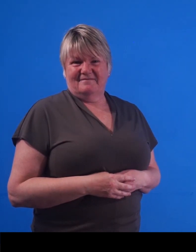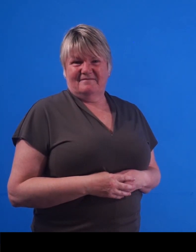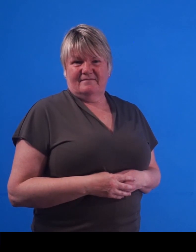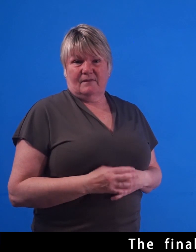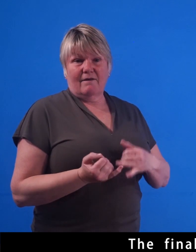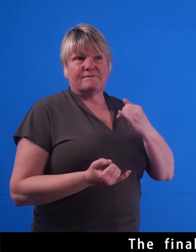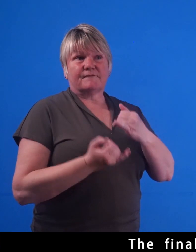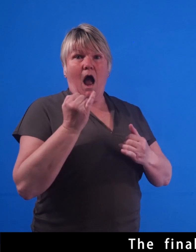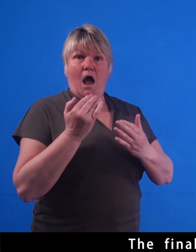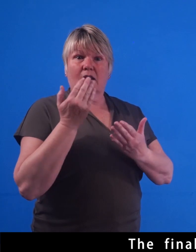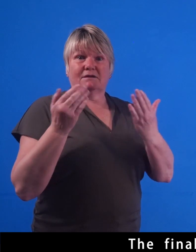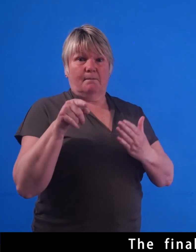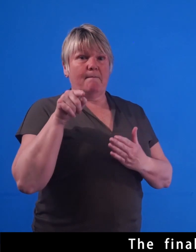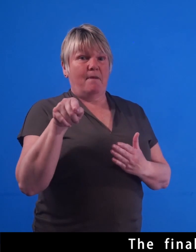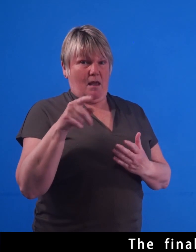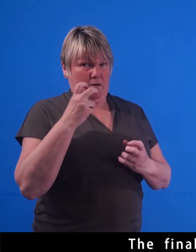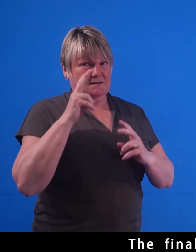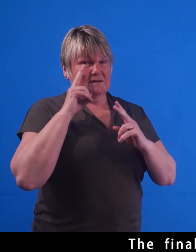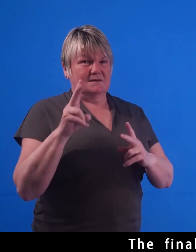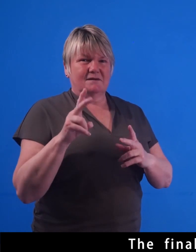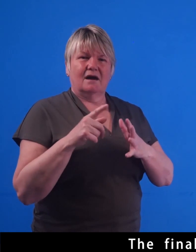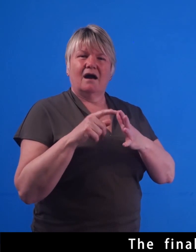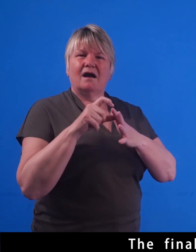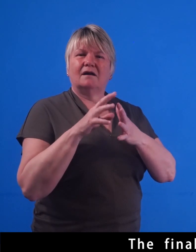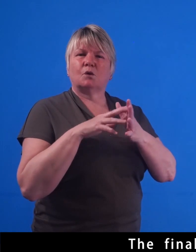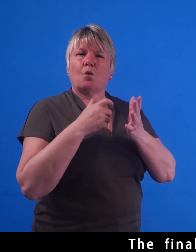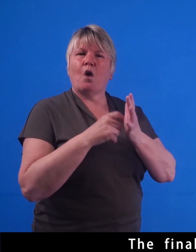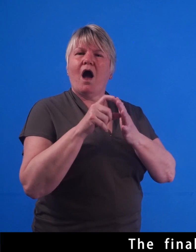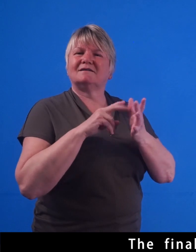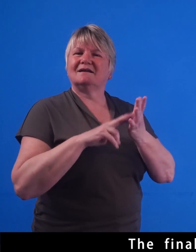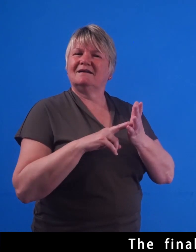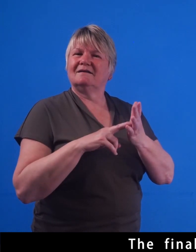The final display shows an Edwardian day nursery,